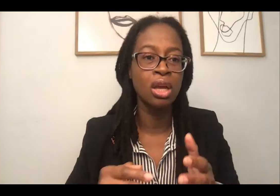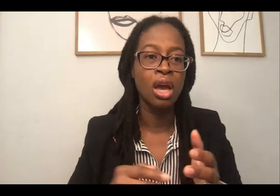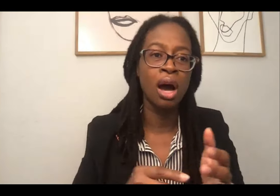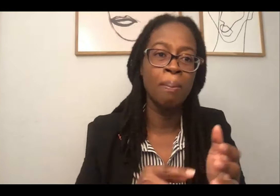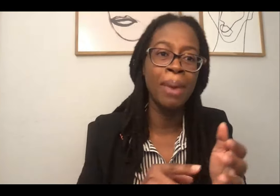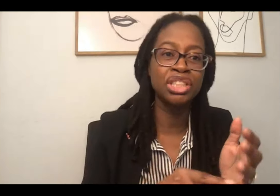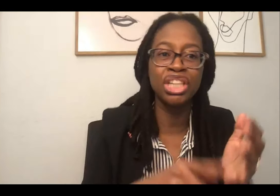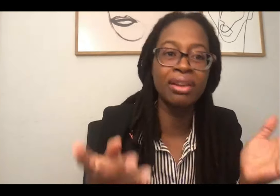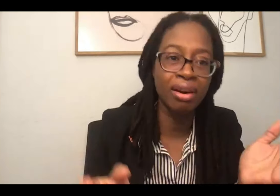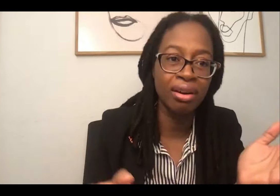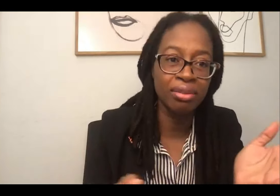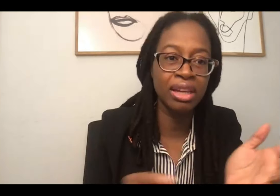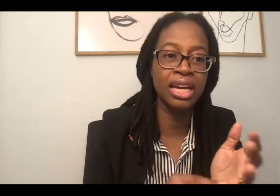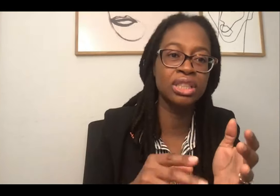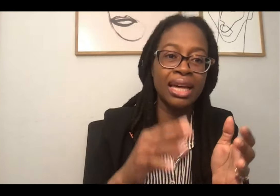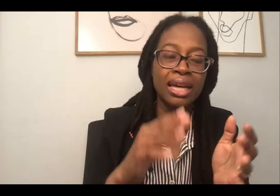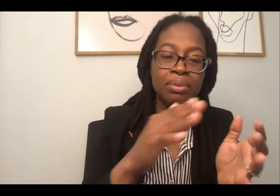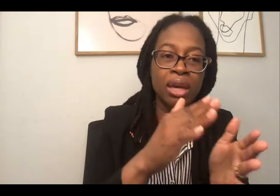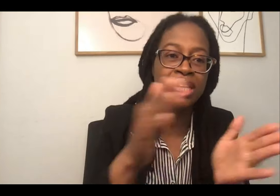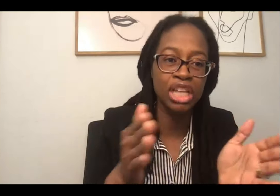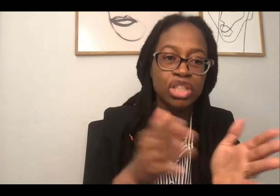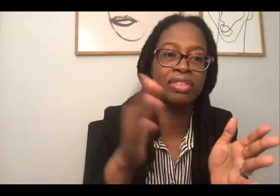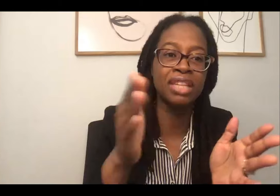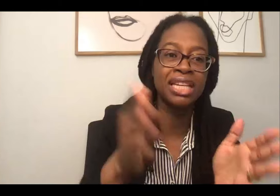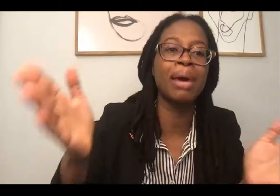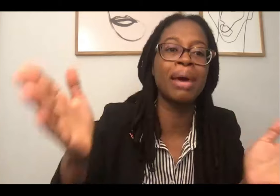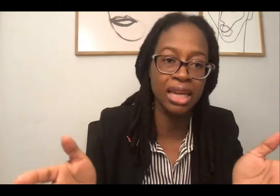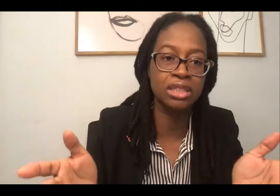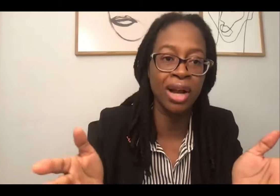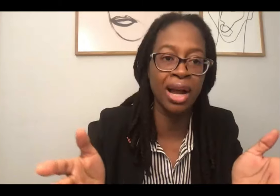by gender. There's the disaggregation of the data by sex